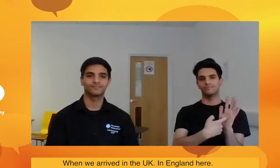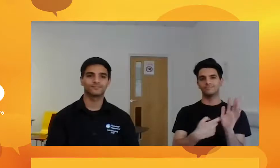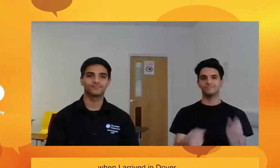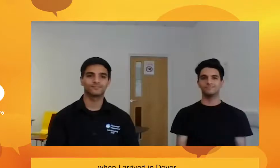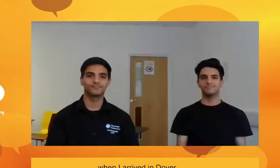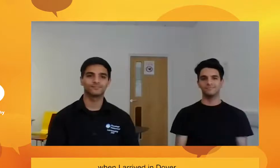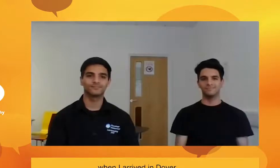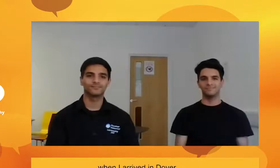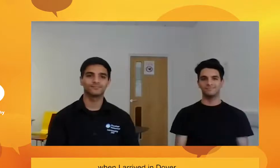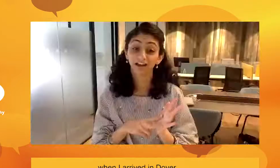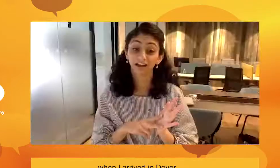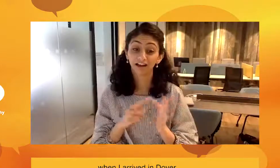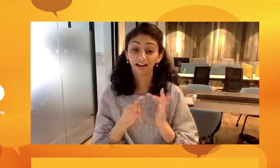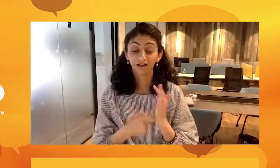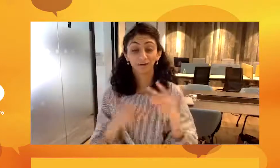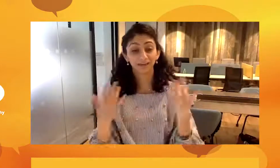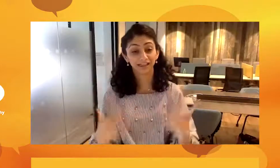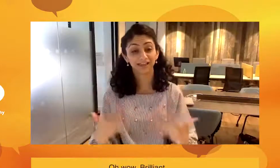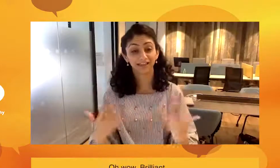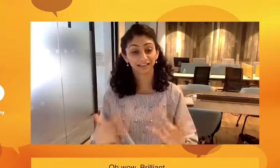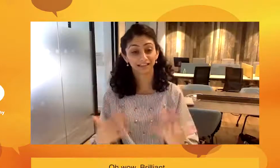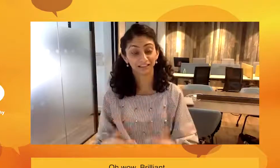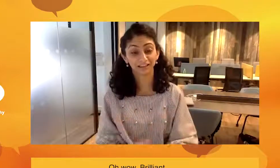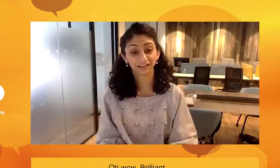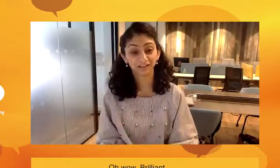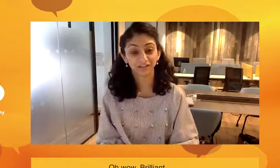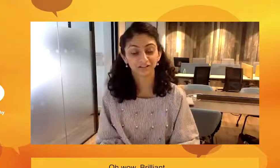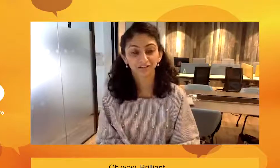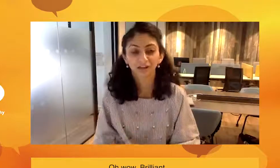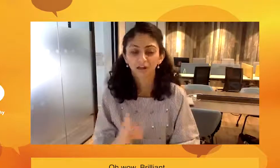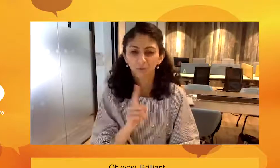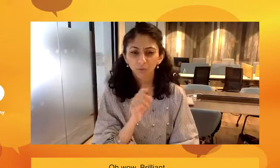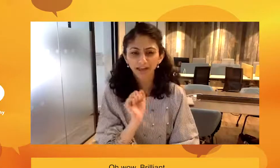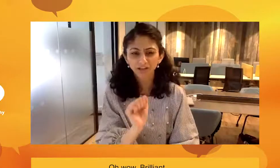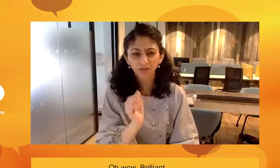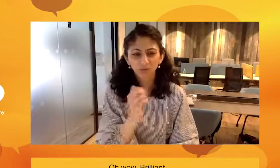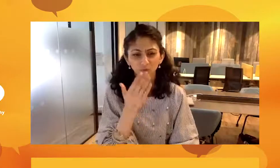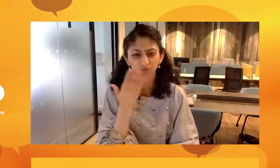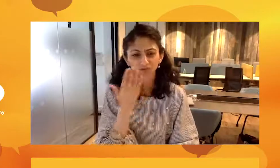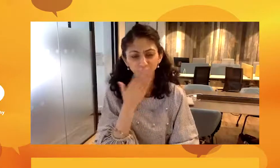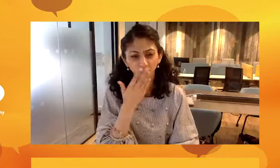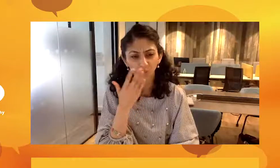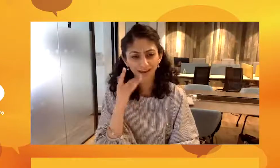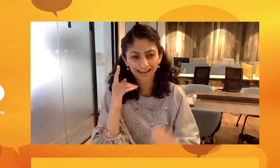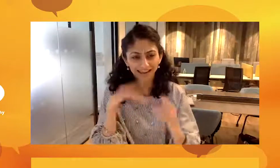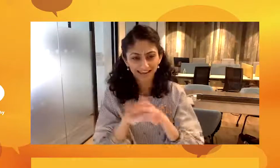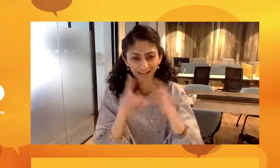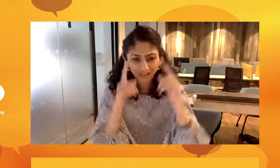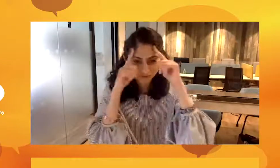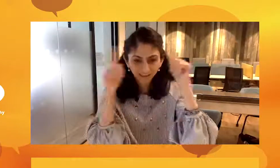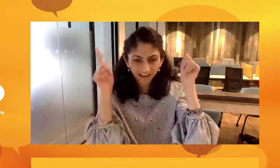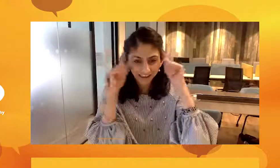And that was when I arrived in Dover. Oh, wow. Brilliant.